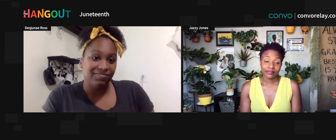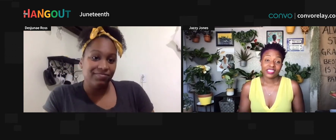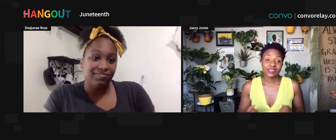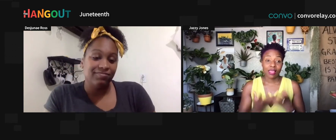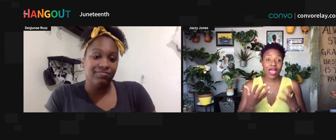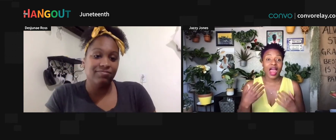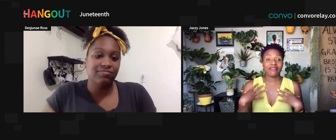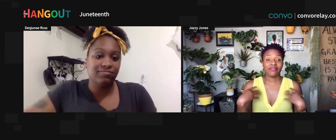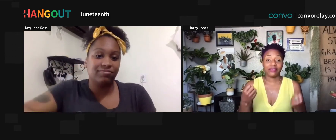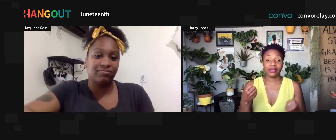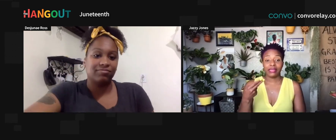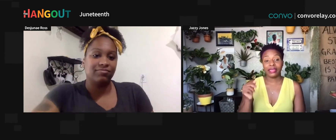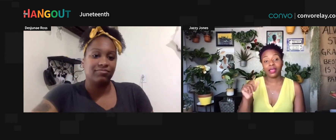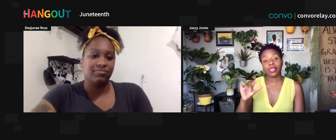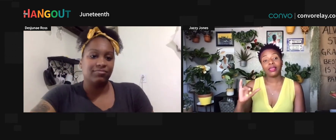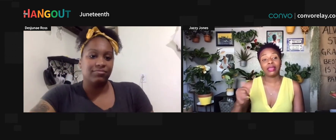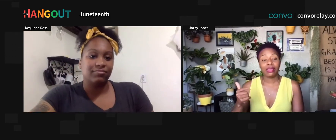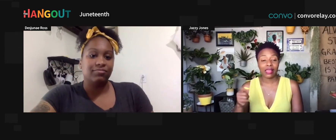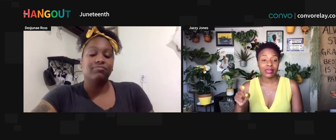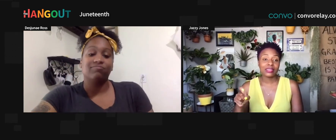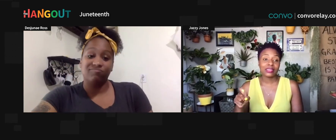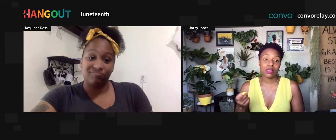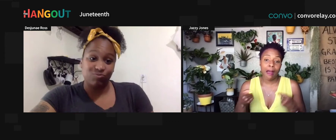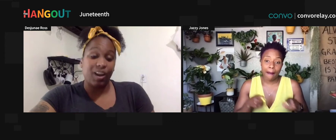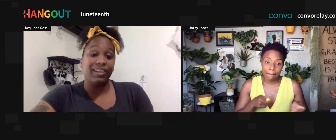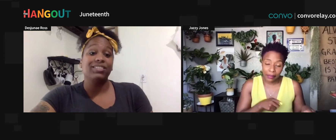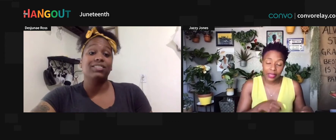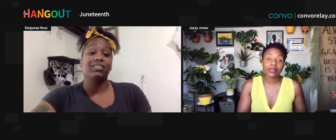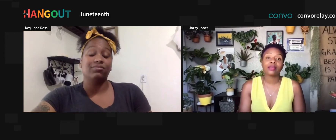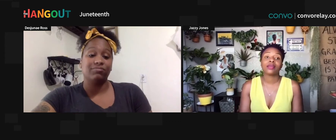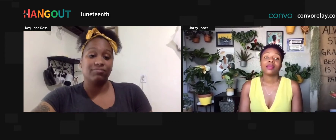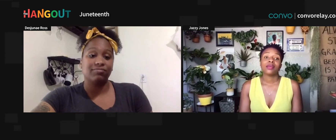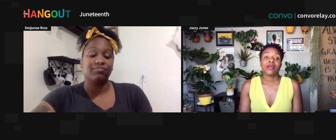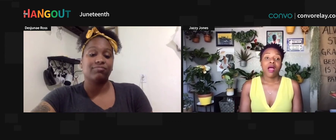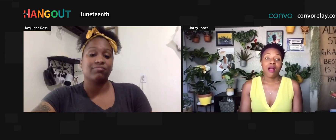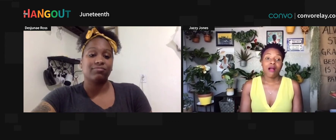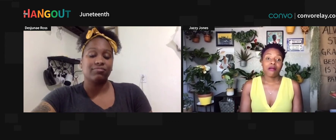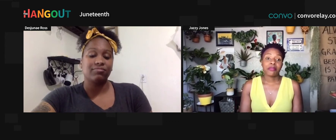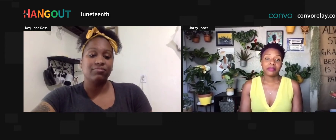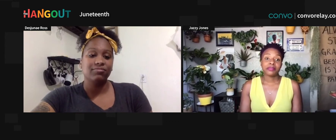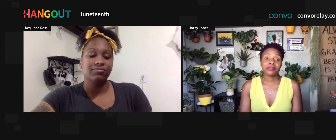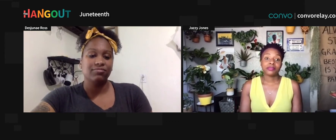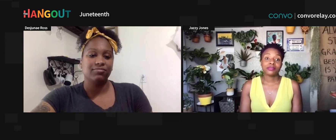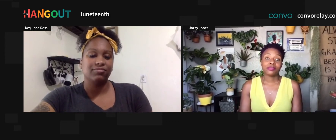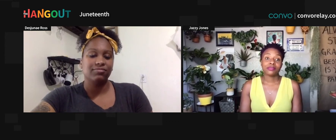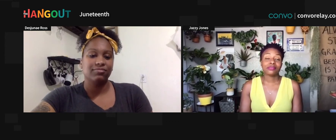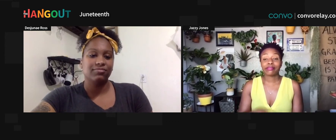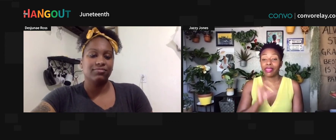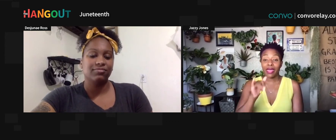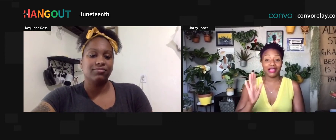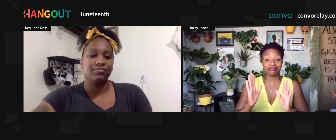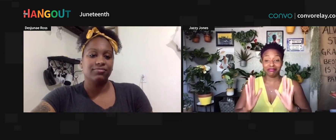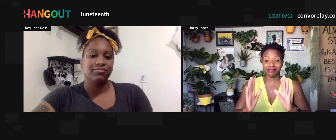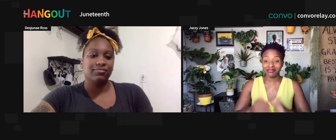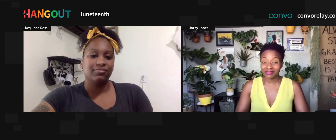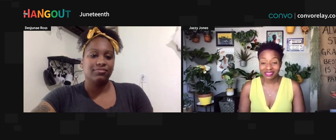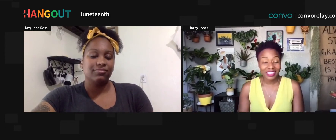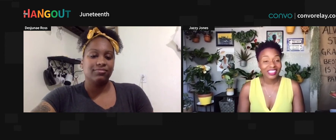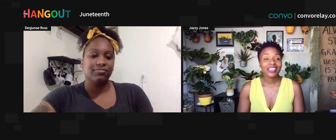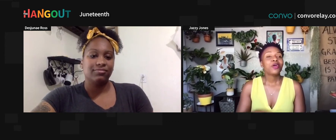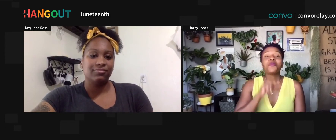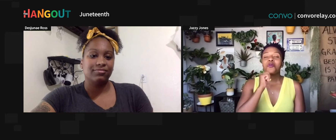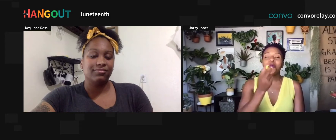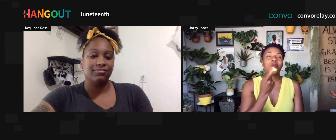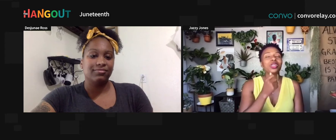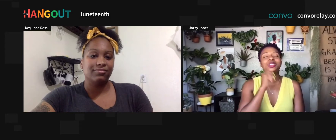our home here in America. Yes. And there's healing to be done as well, considering all the things that have happened in